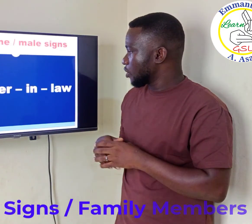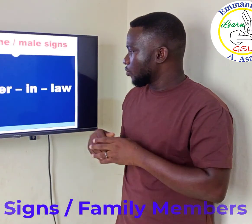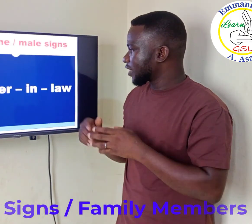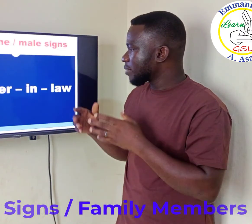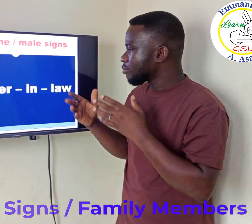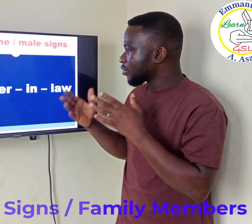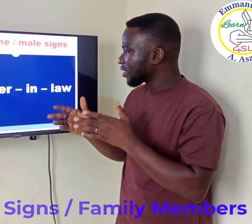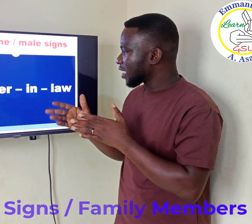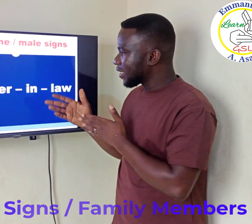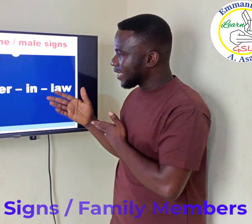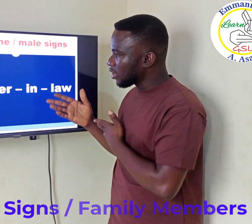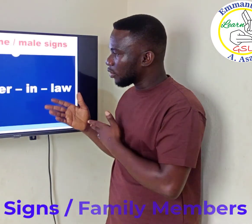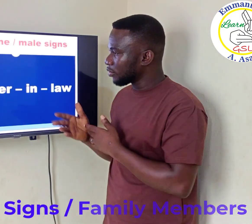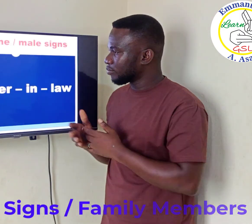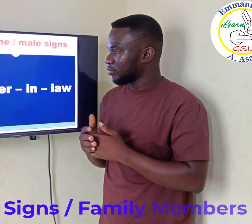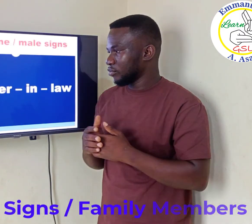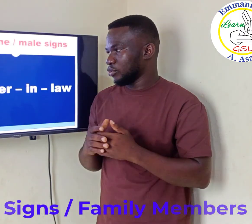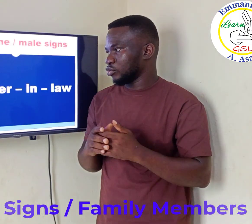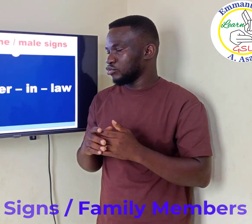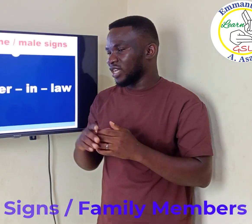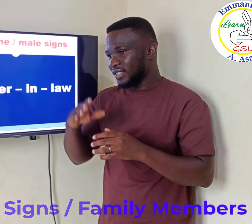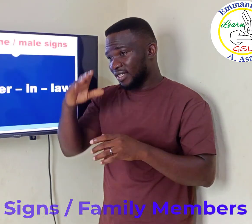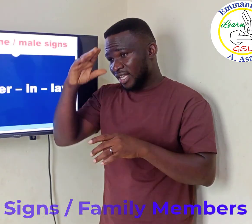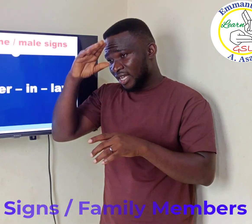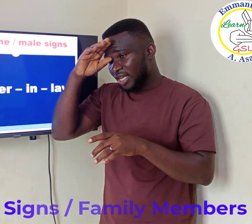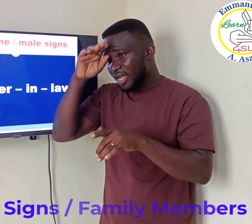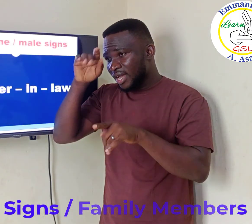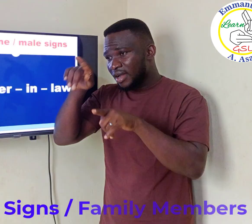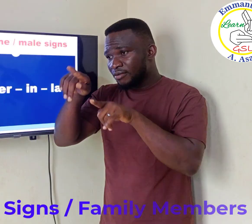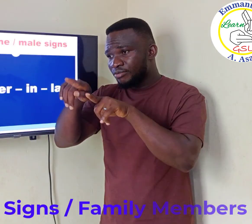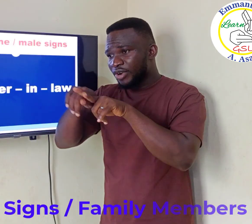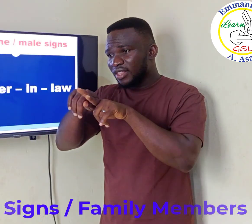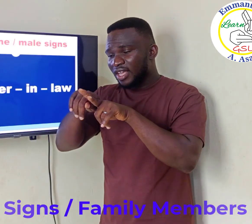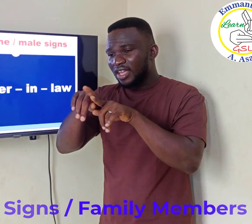To sign brother-in-law, so you can say